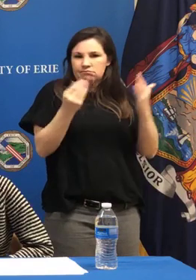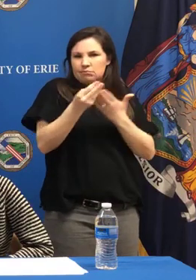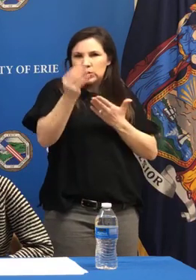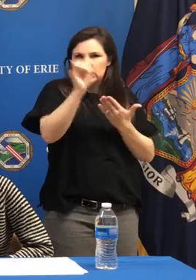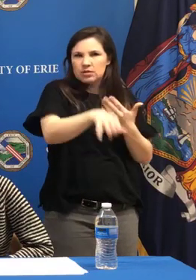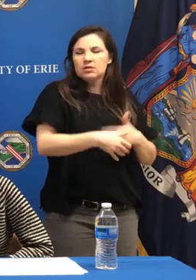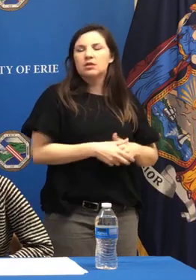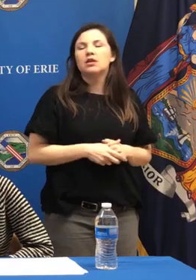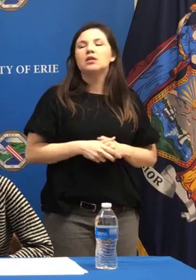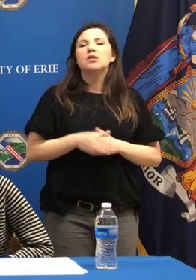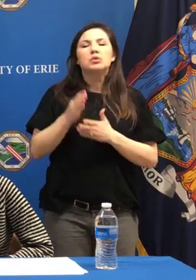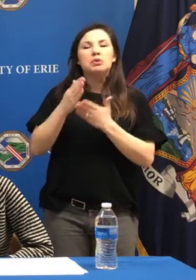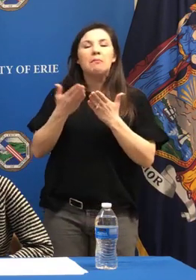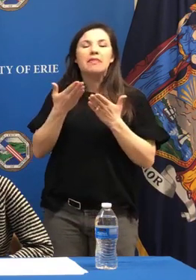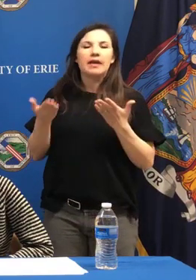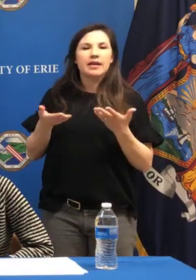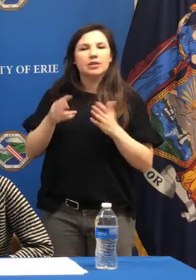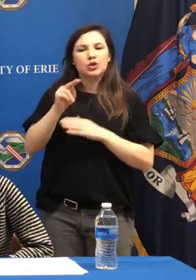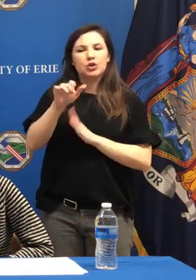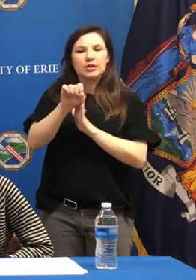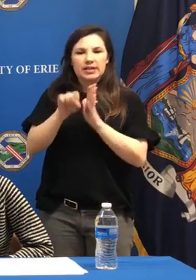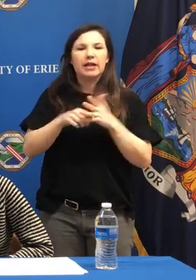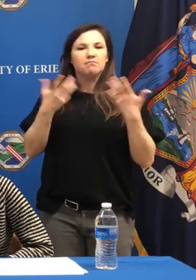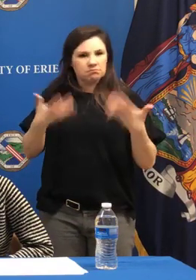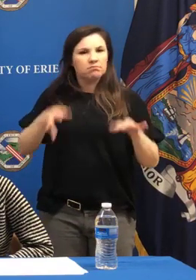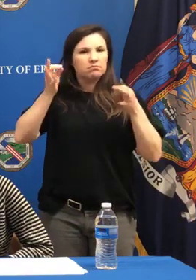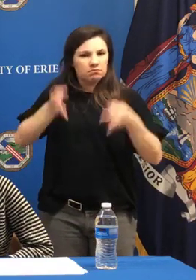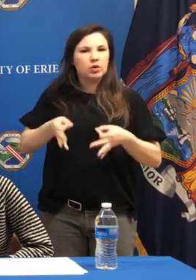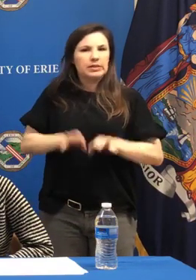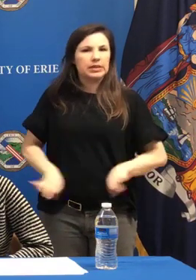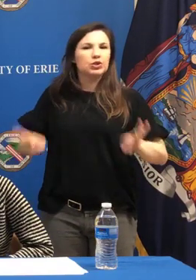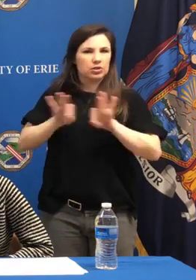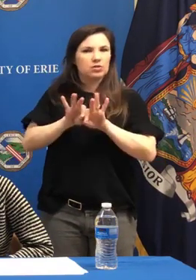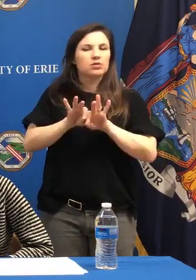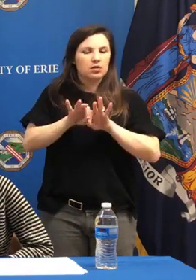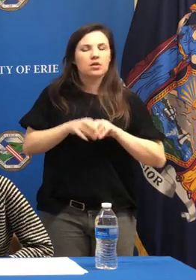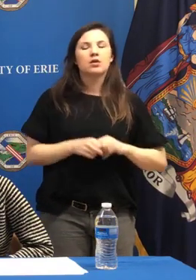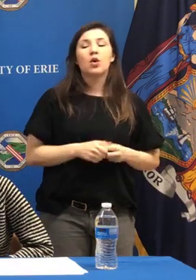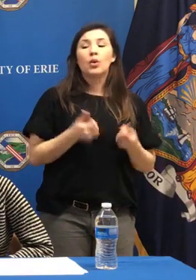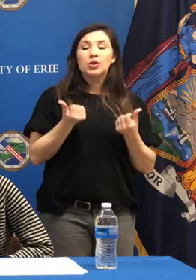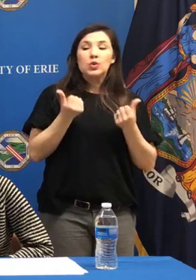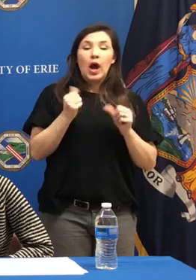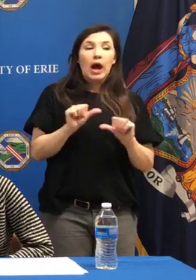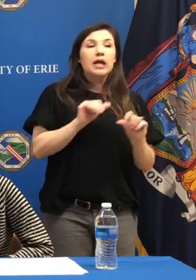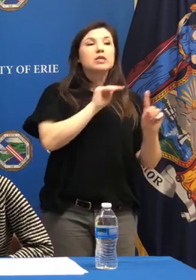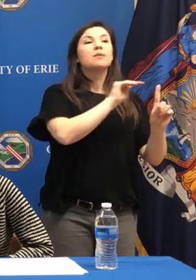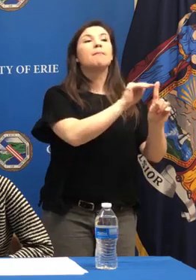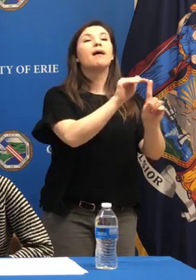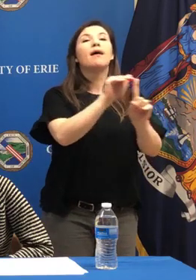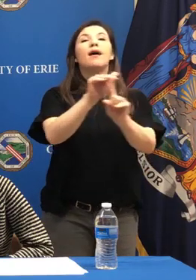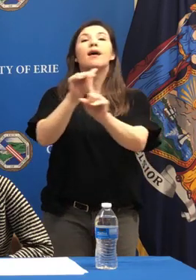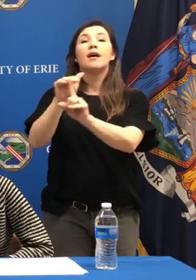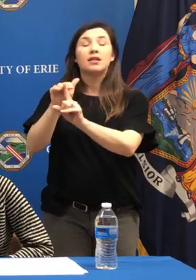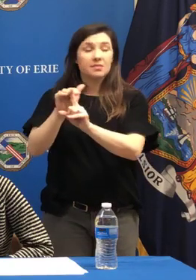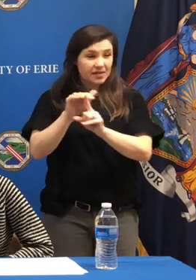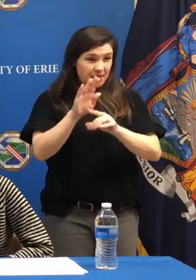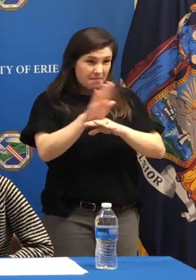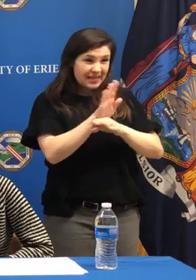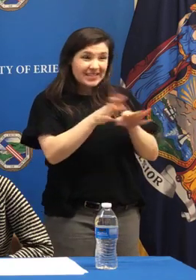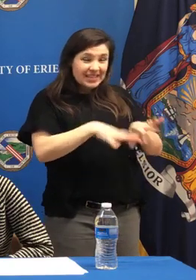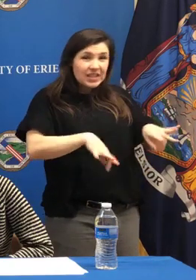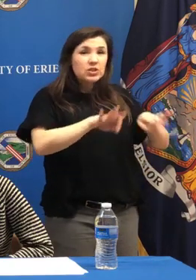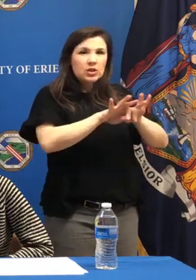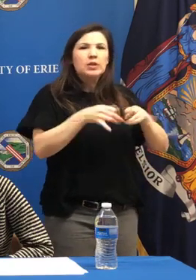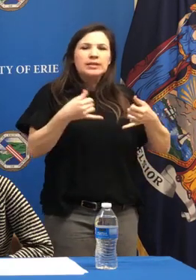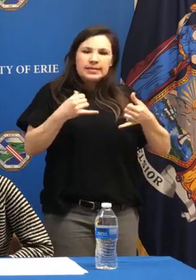that the New York State has determined is essential. We're trying to, as part of that, remind people even if the business is essential, we still want